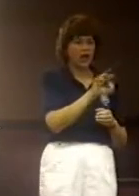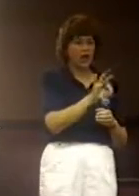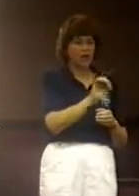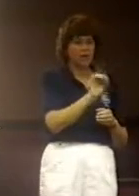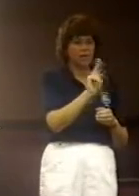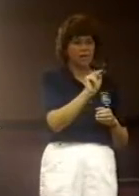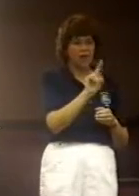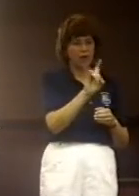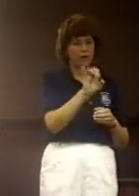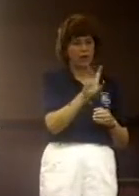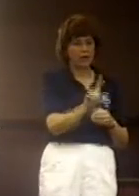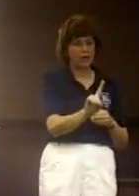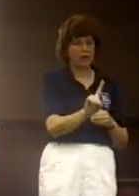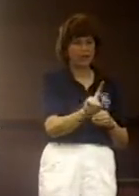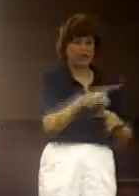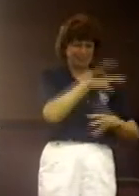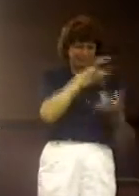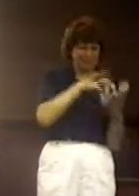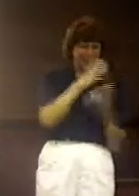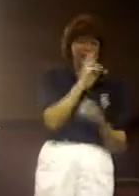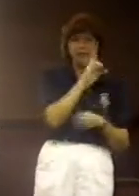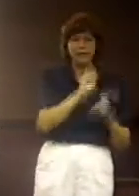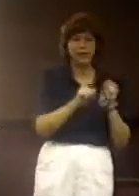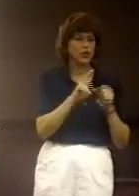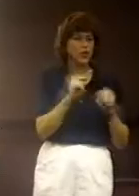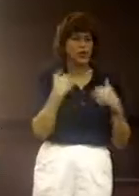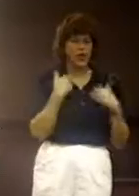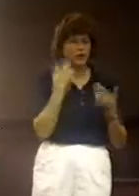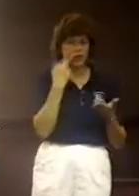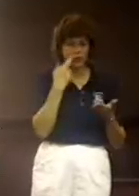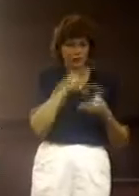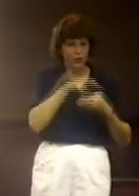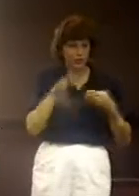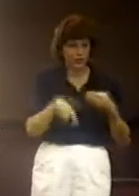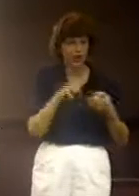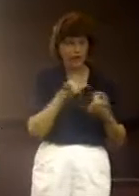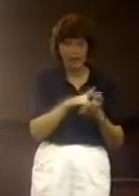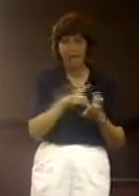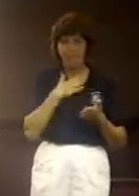gets mixed up, so you don't really have the result that my research showed.